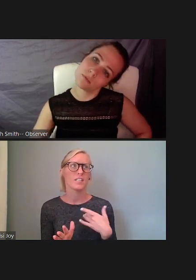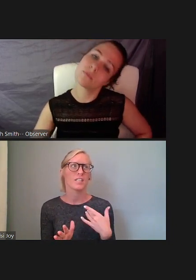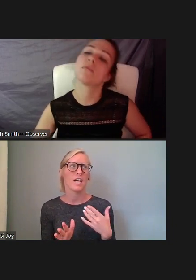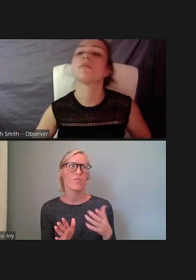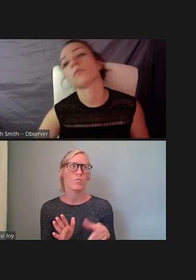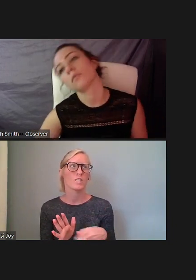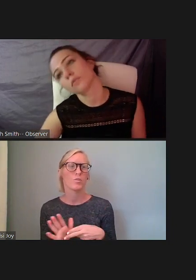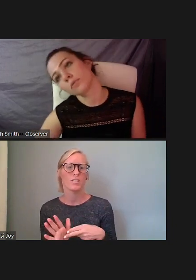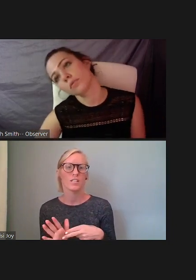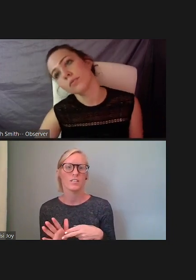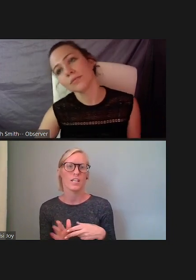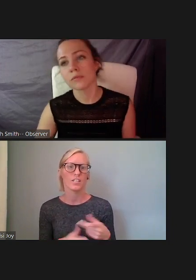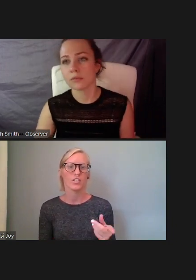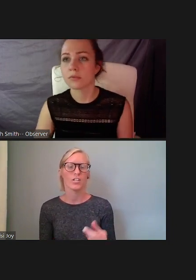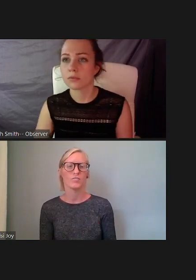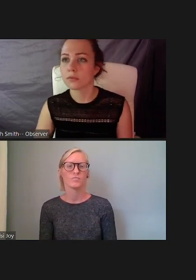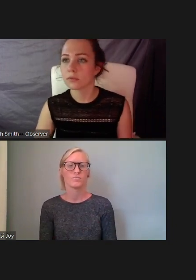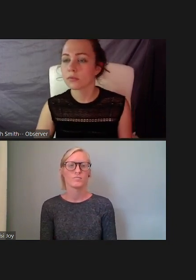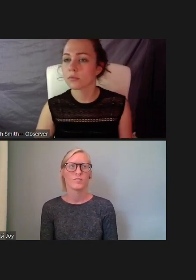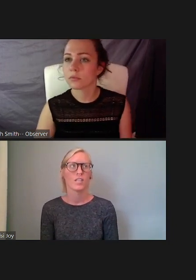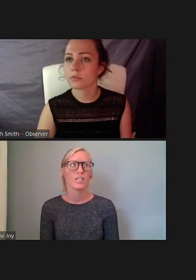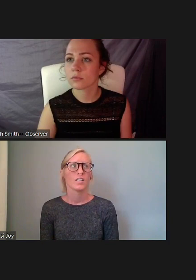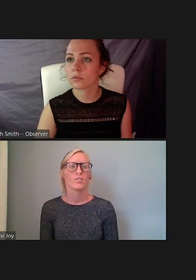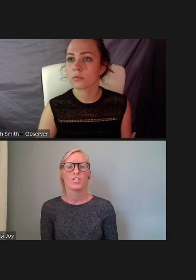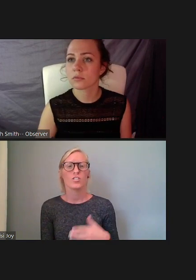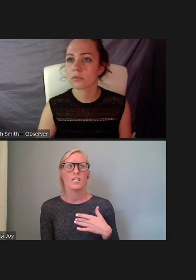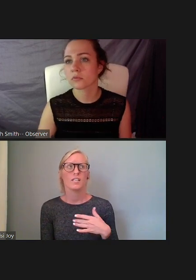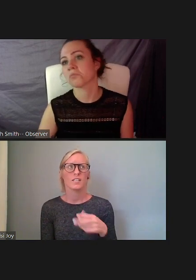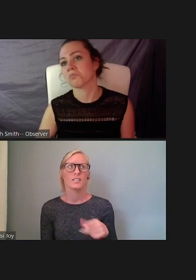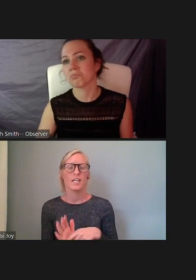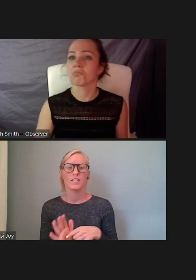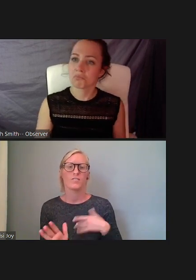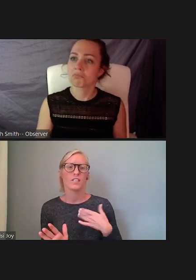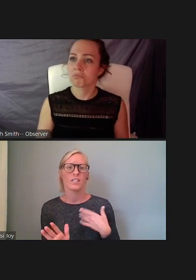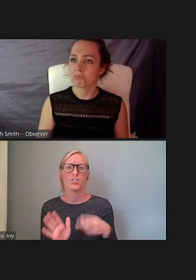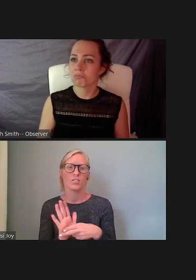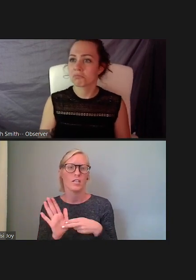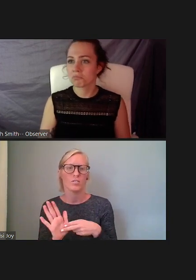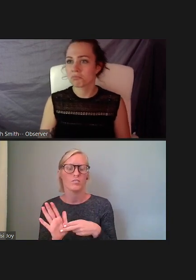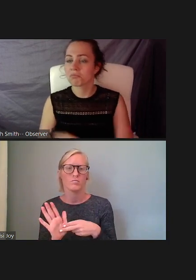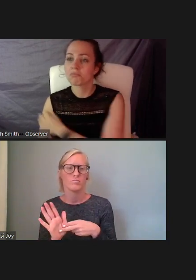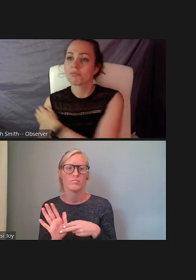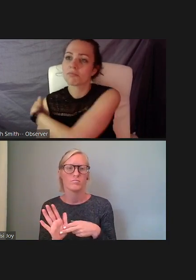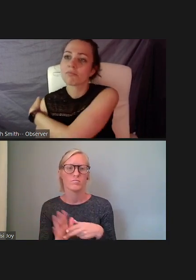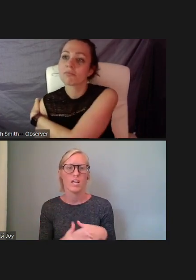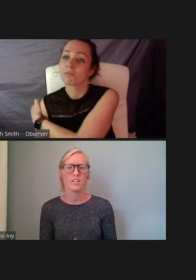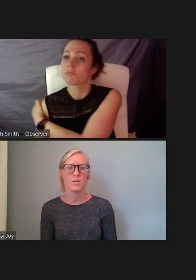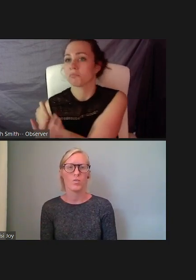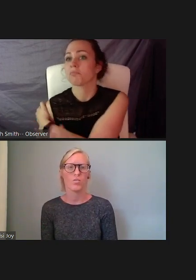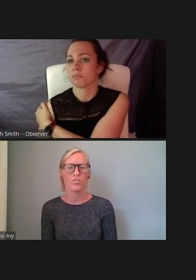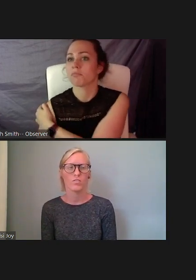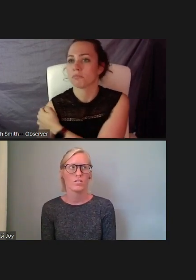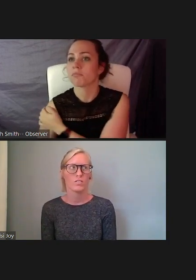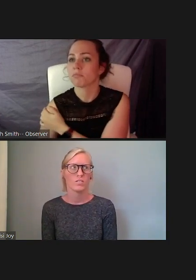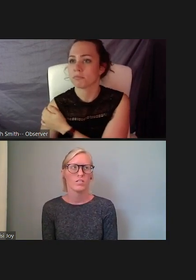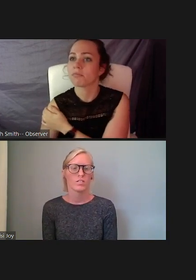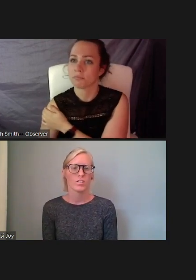negative feeling that everyone's putting, like, we just say like negative feeling or label. I think they